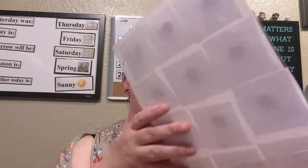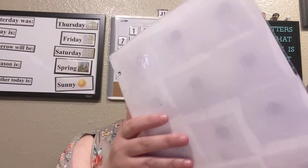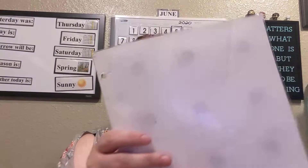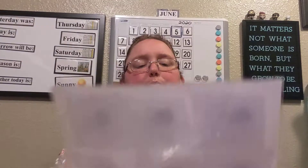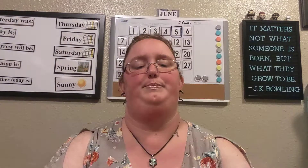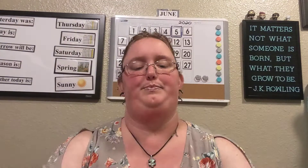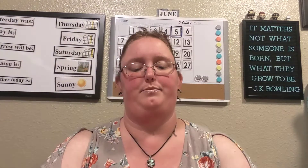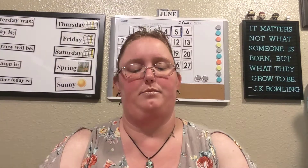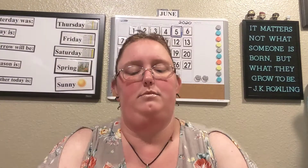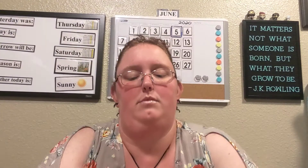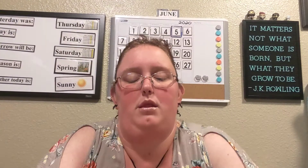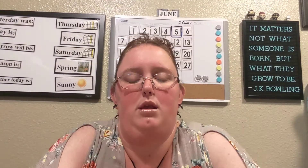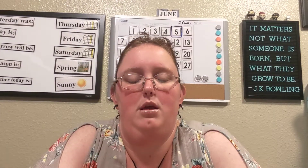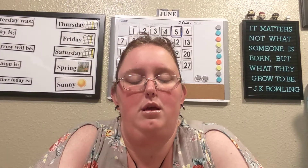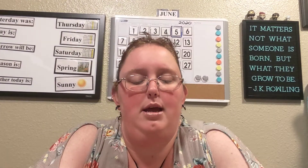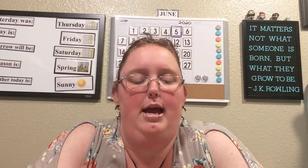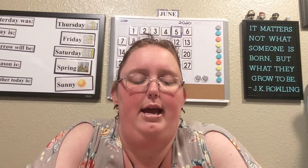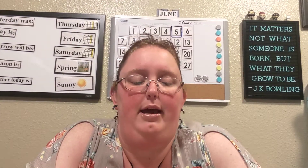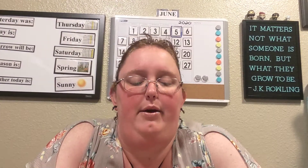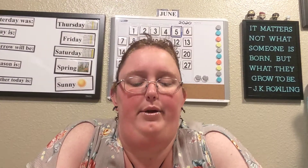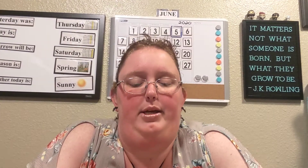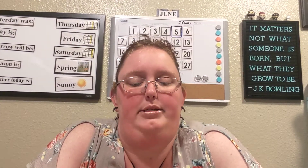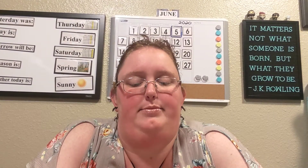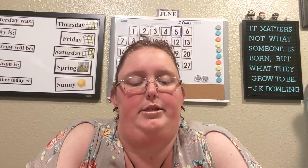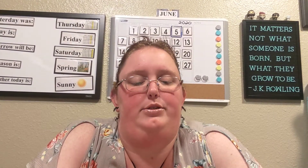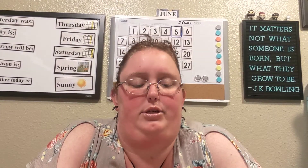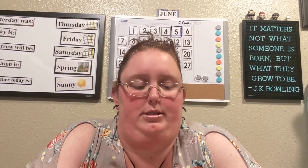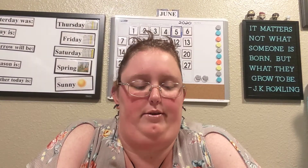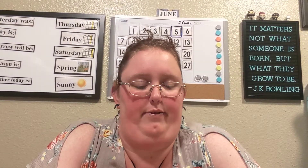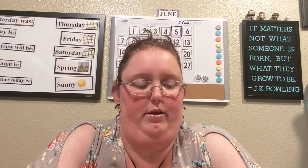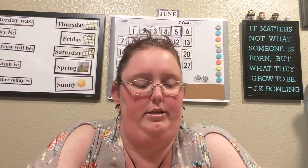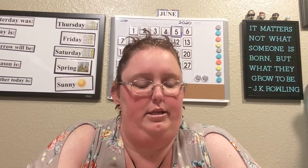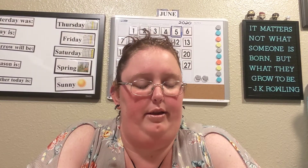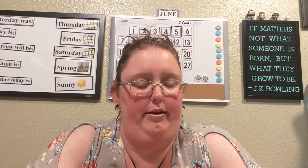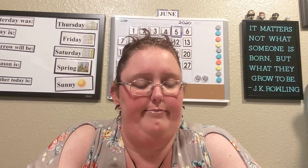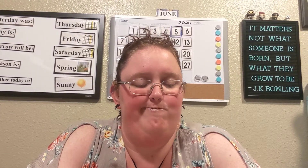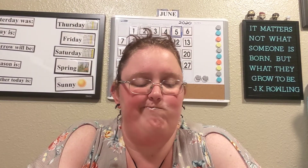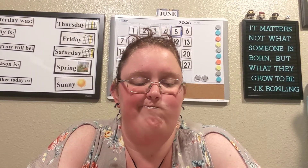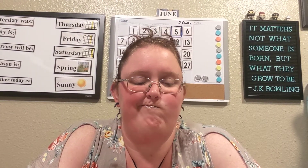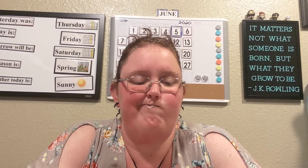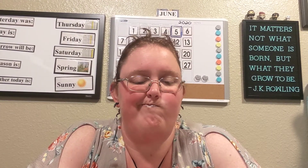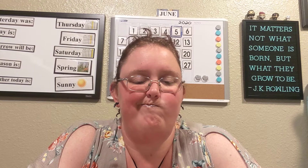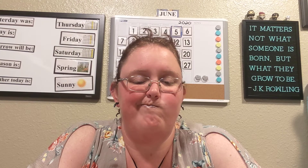Good job. How is Miss Jessica feeling today?